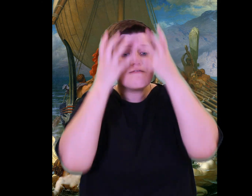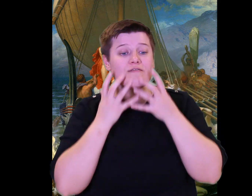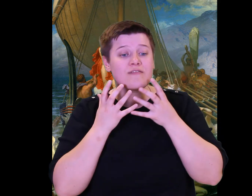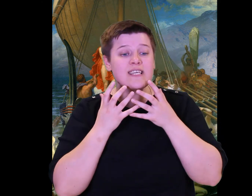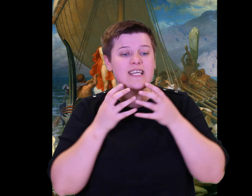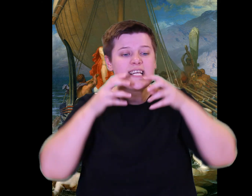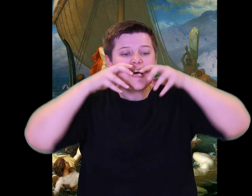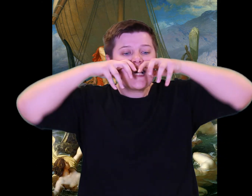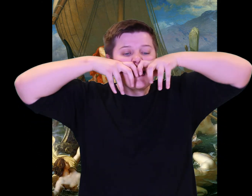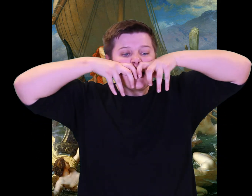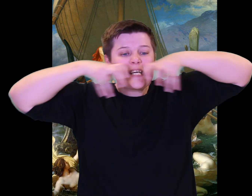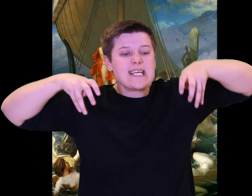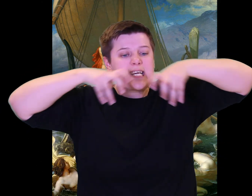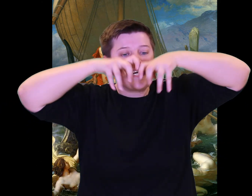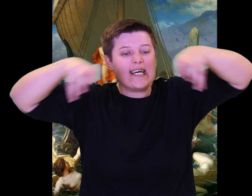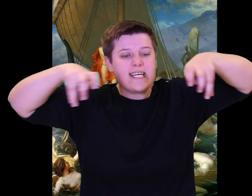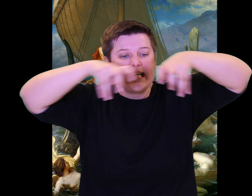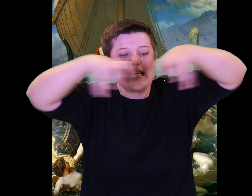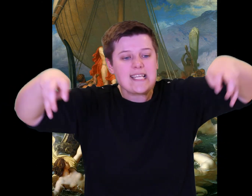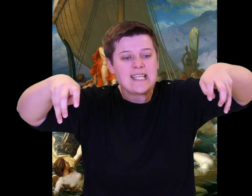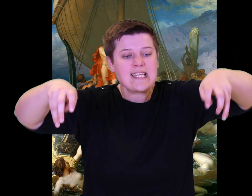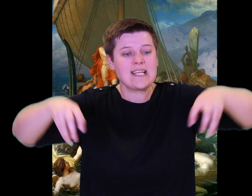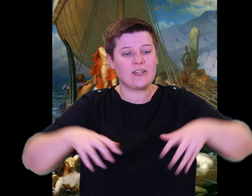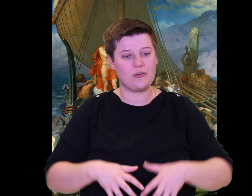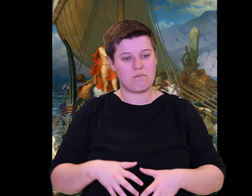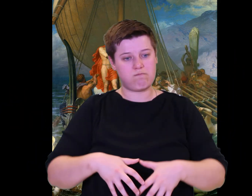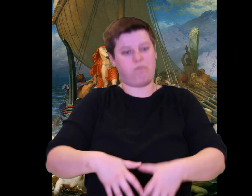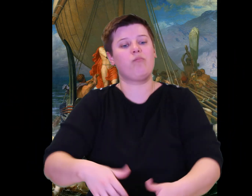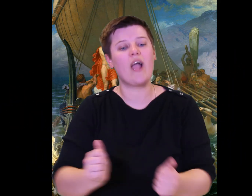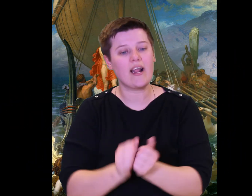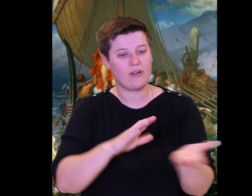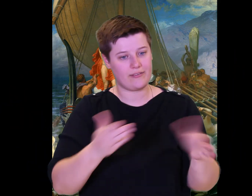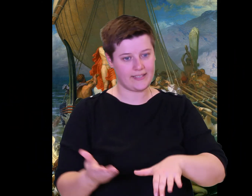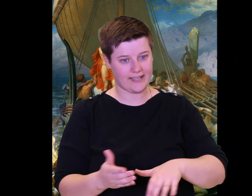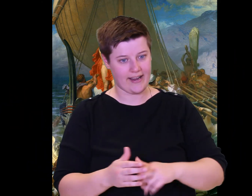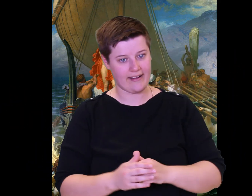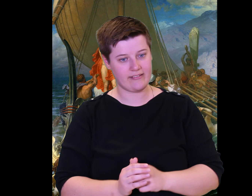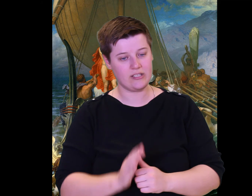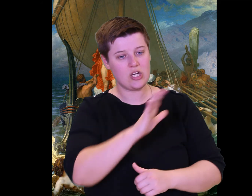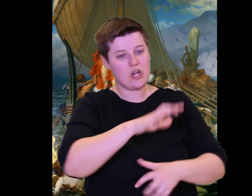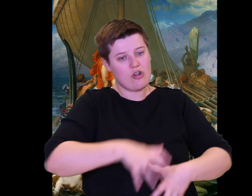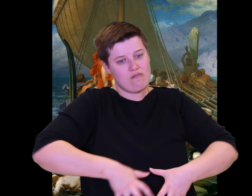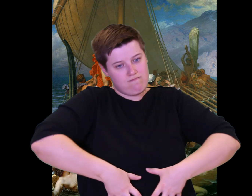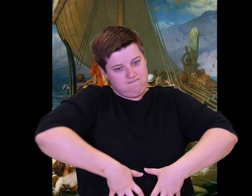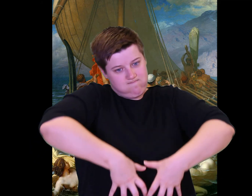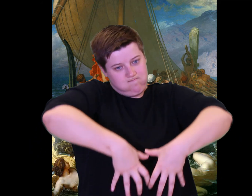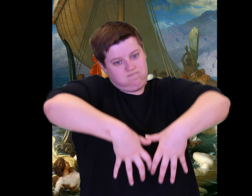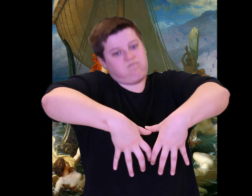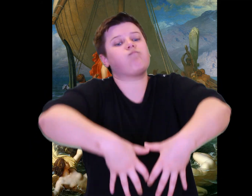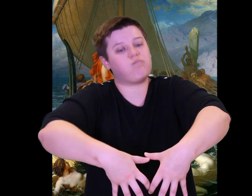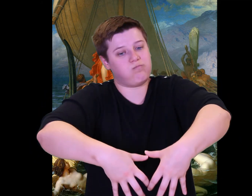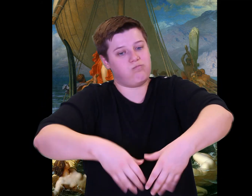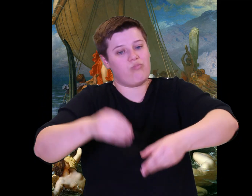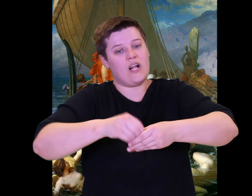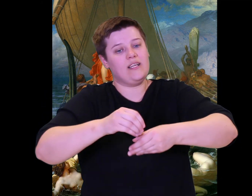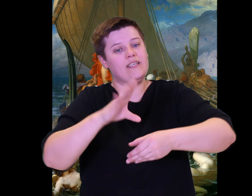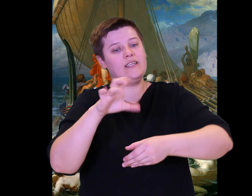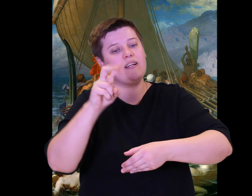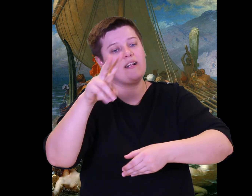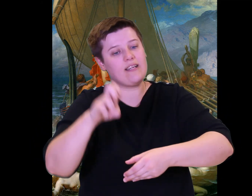reaches up to the heaven with its peak, surrounded by blue fog that never clears. Right in the middle lies